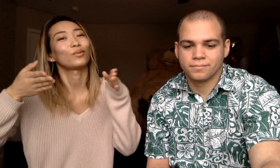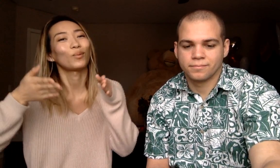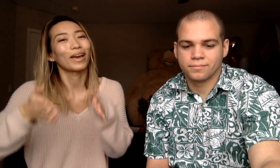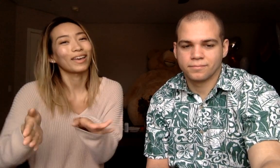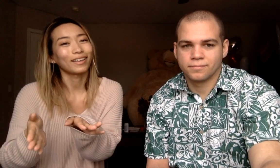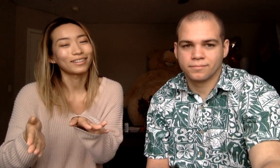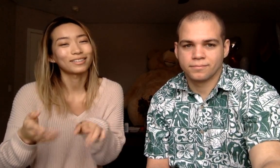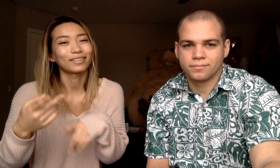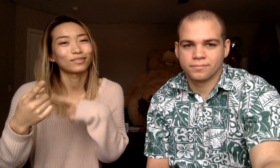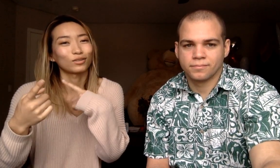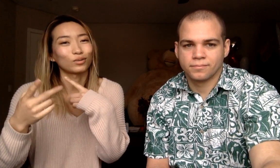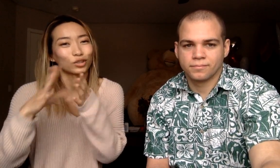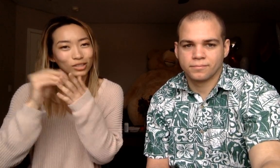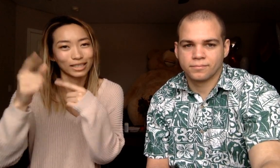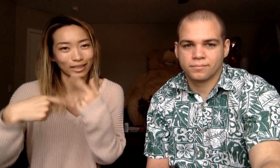way to learn sign language.